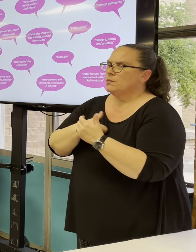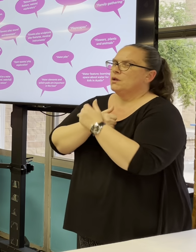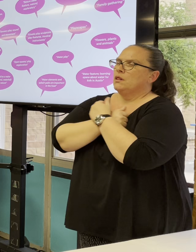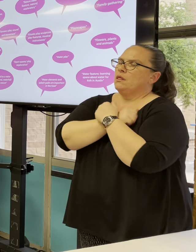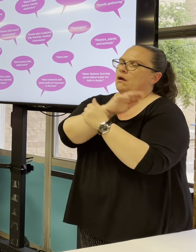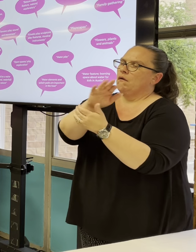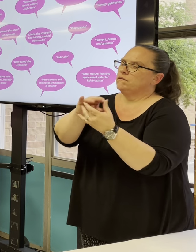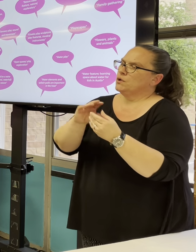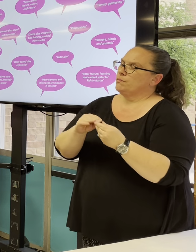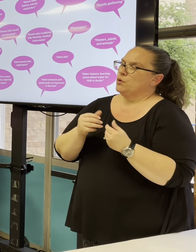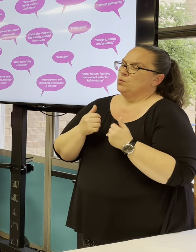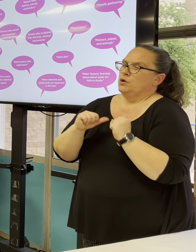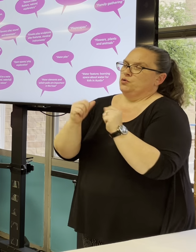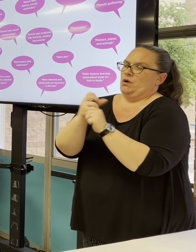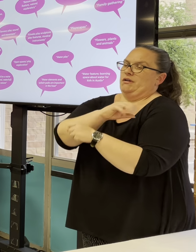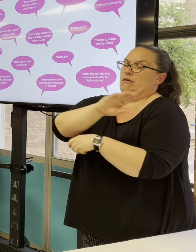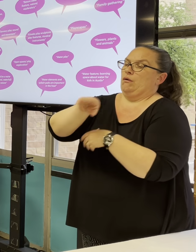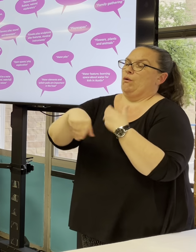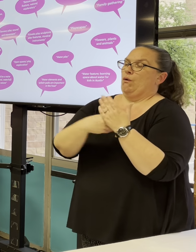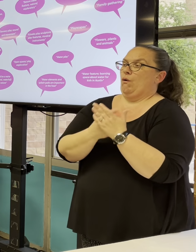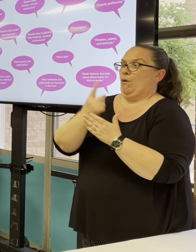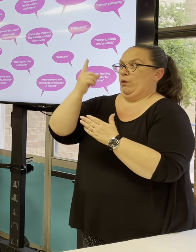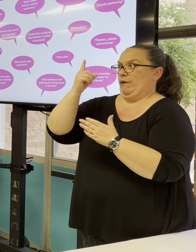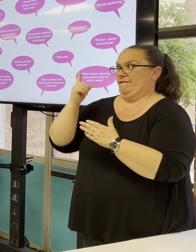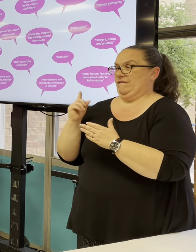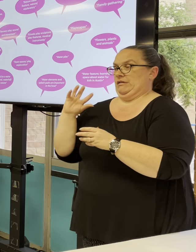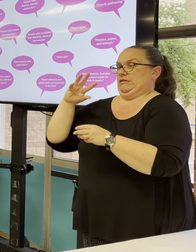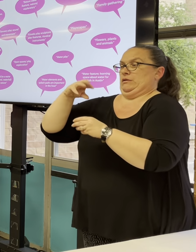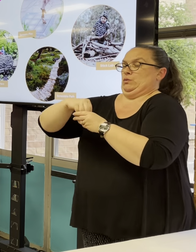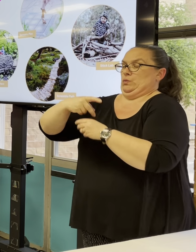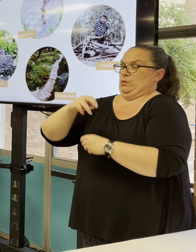best to try to get at all in here in some form.